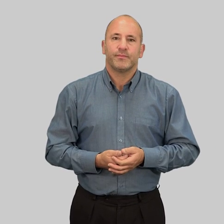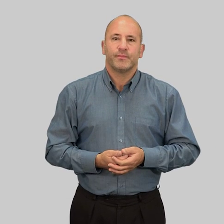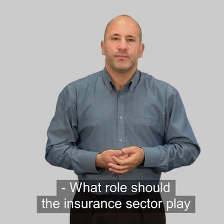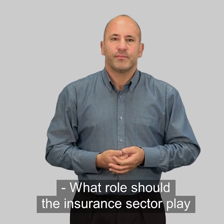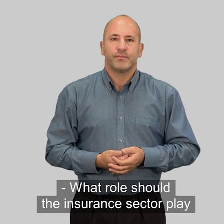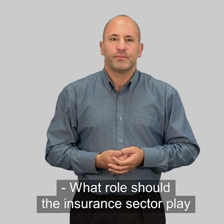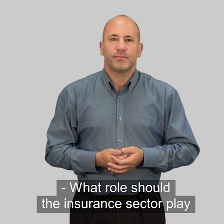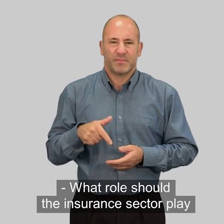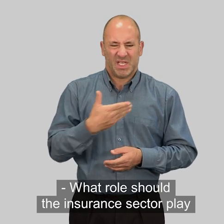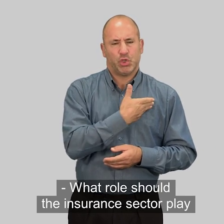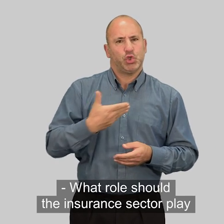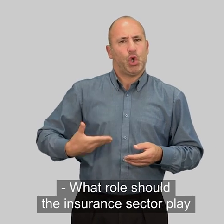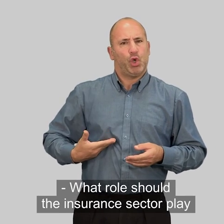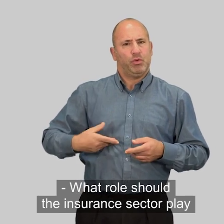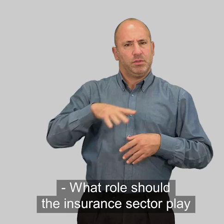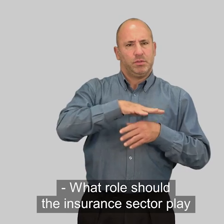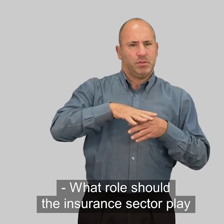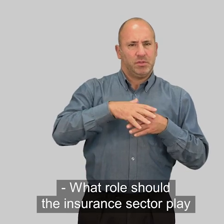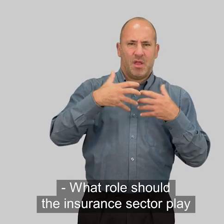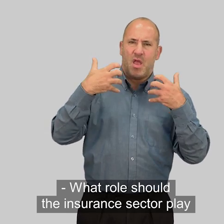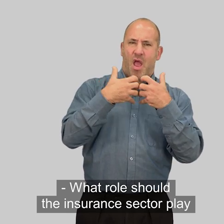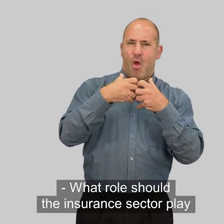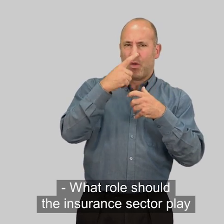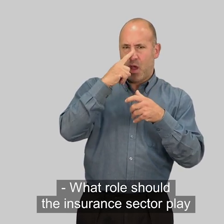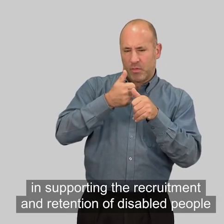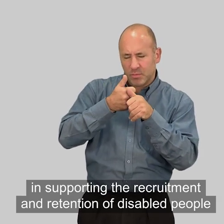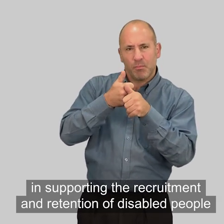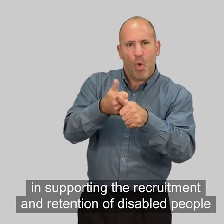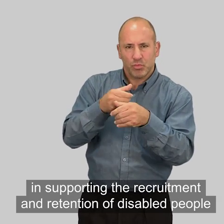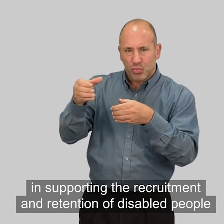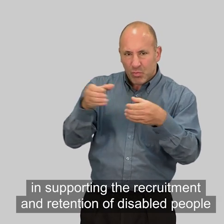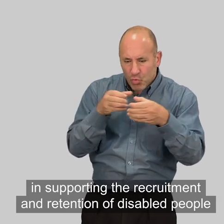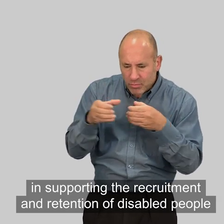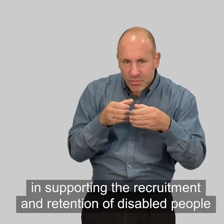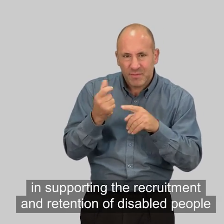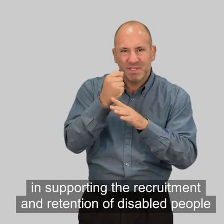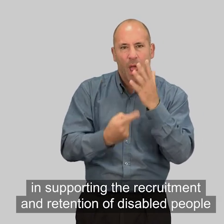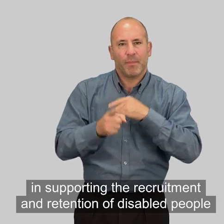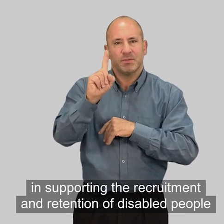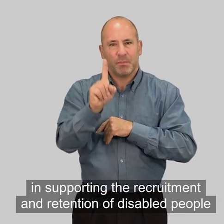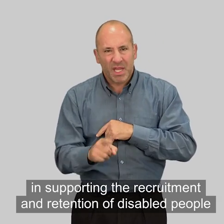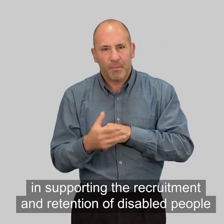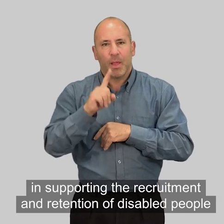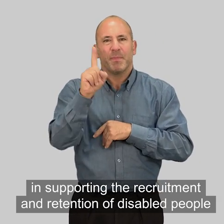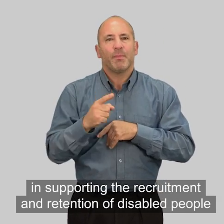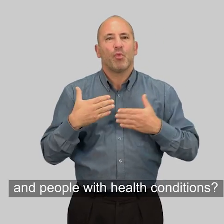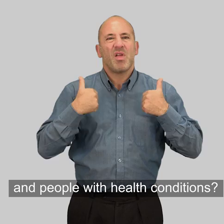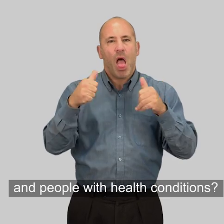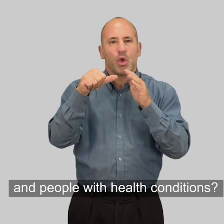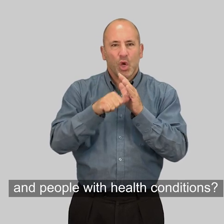What role should the insurance sector play in supporting the recruitment and retention of disabled people and people with health